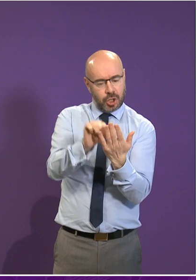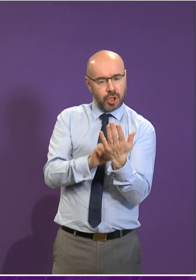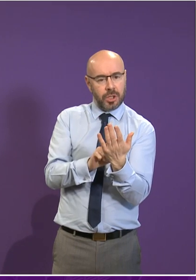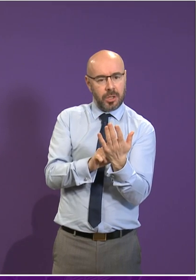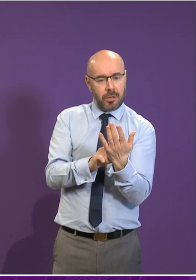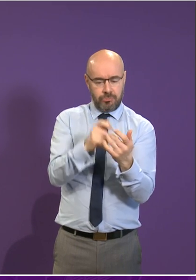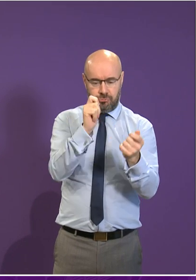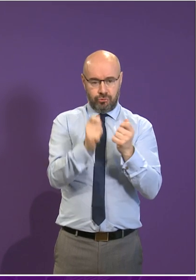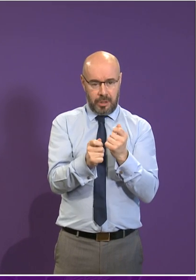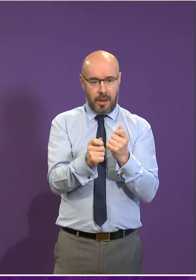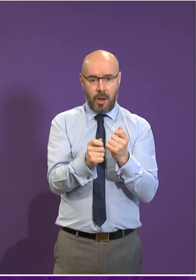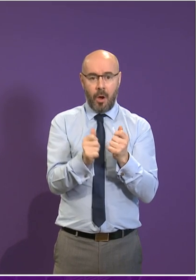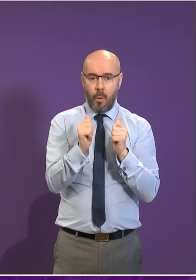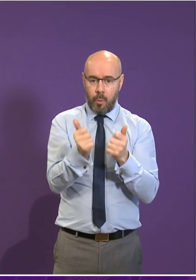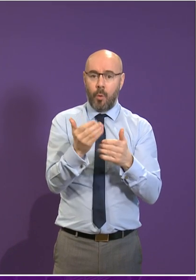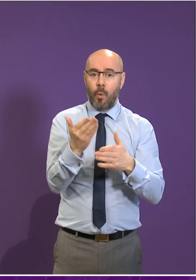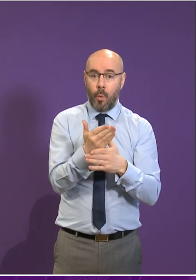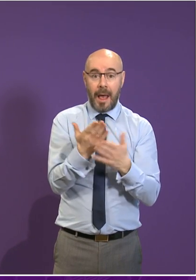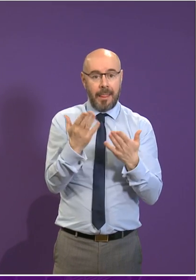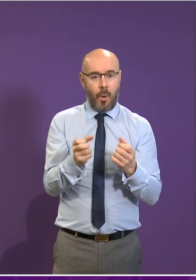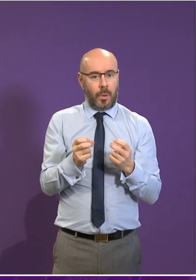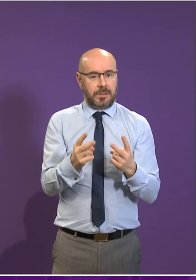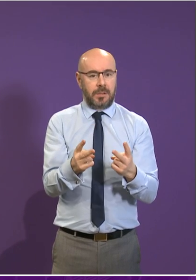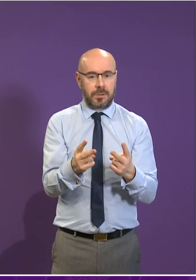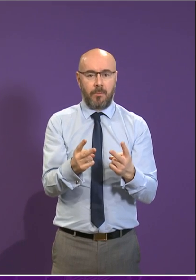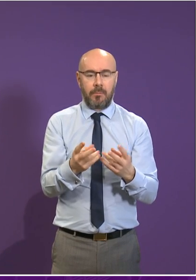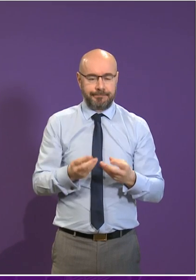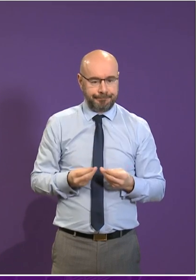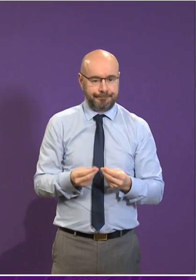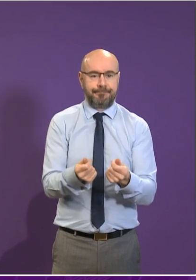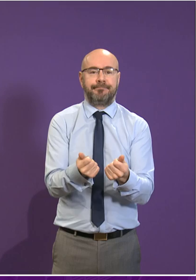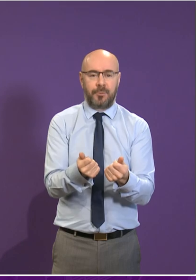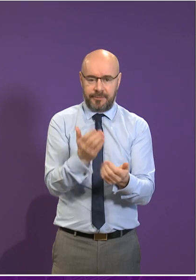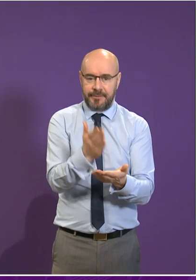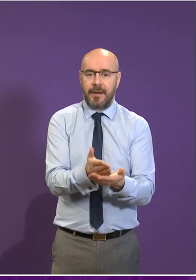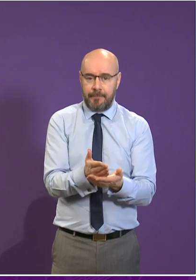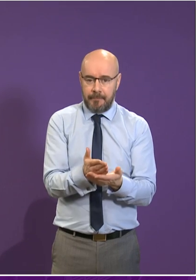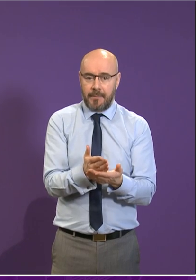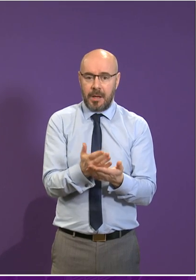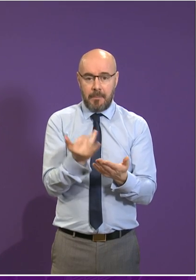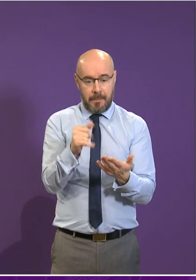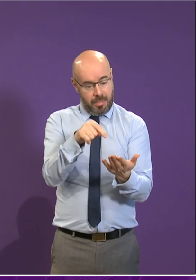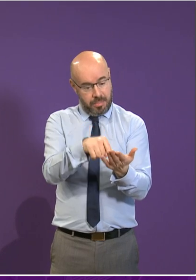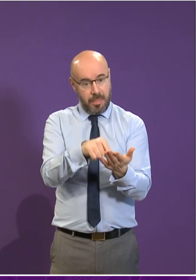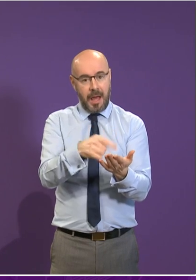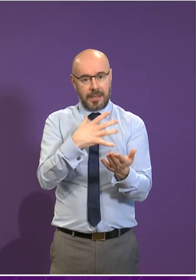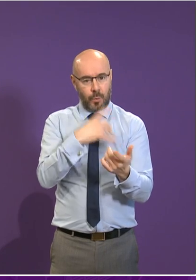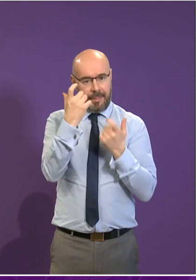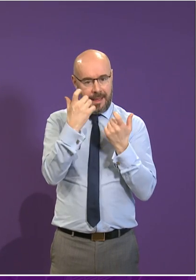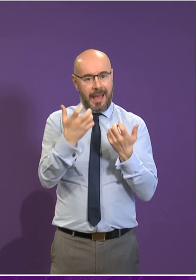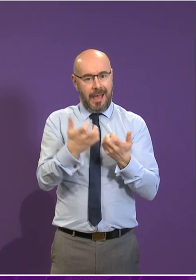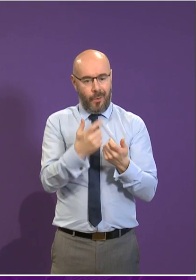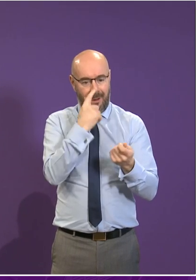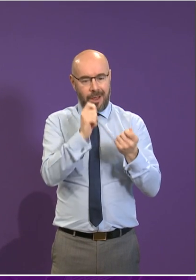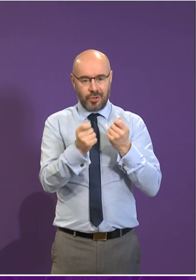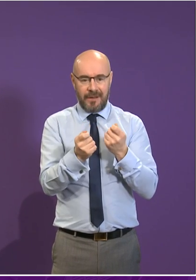out. And I think we've now got a system where in that aspect it is much better and we can look at that for disabled students going forward. So that's